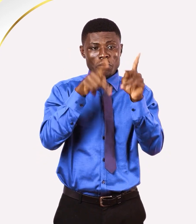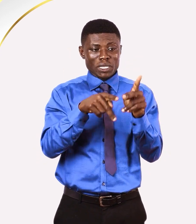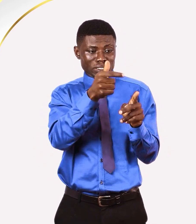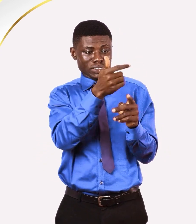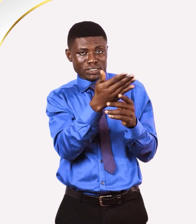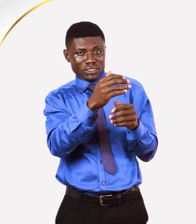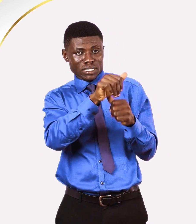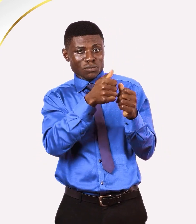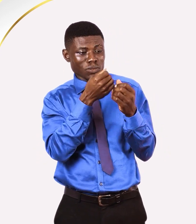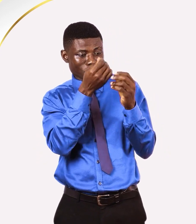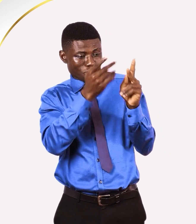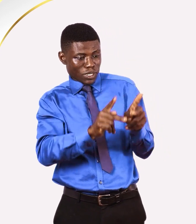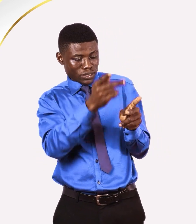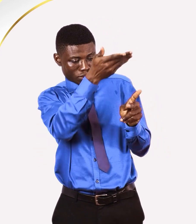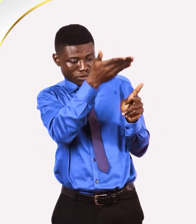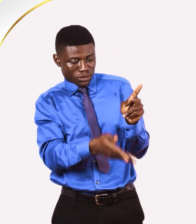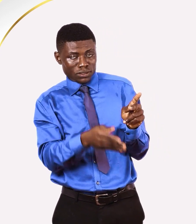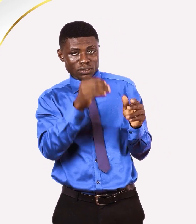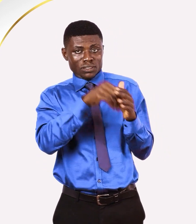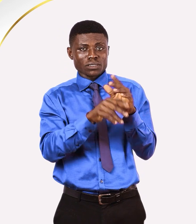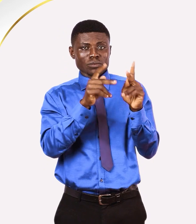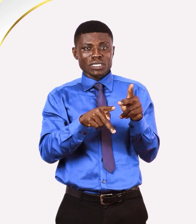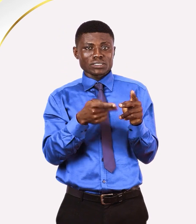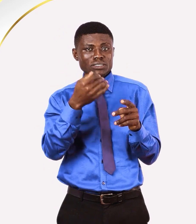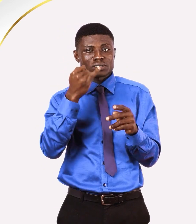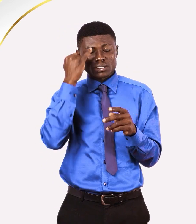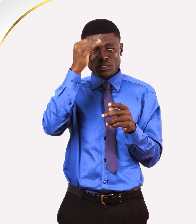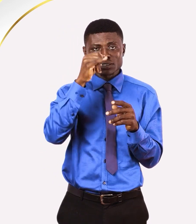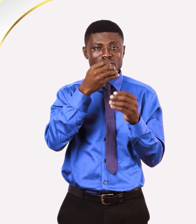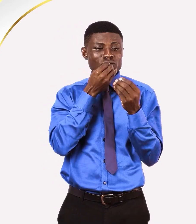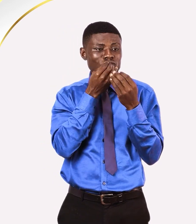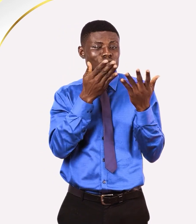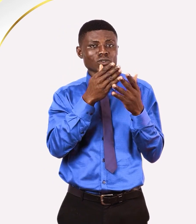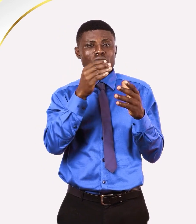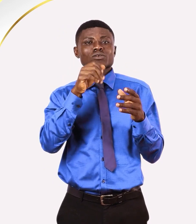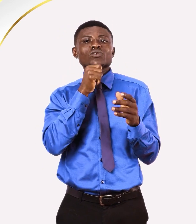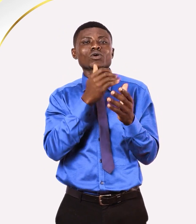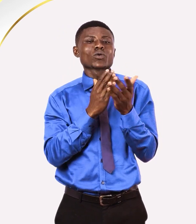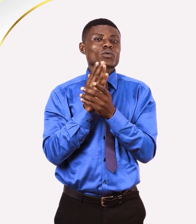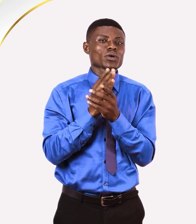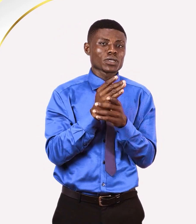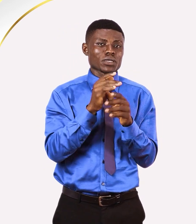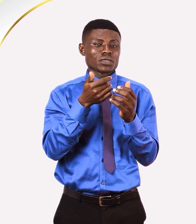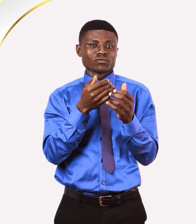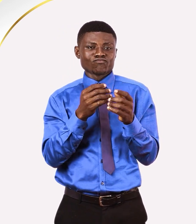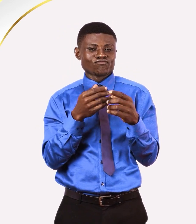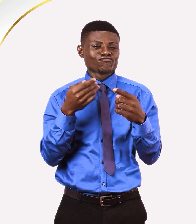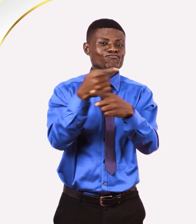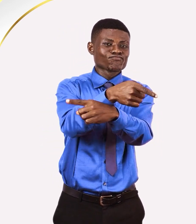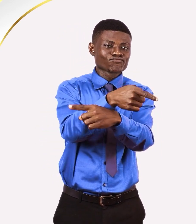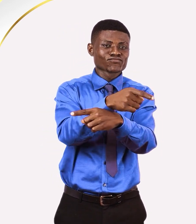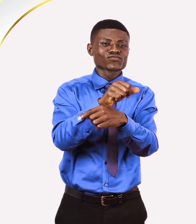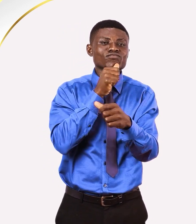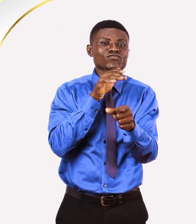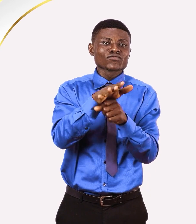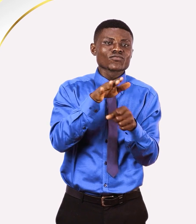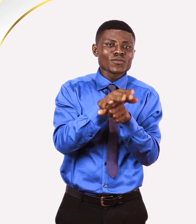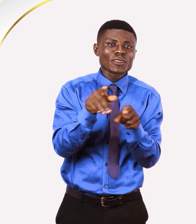represents the personal records of that person and in the person's opinion the information is incorrect,